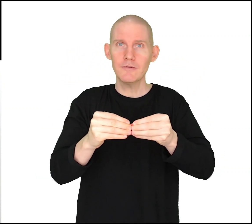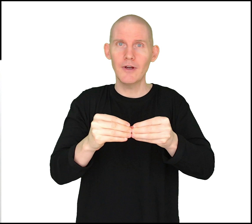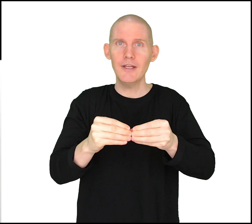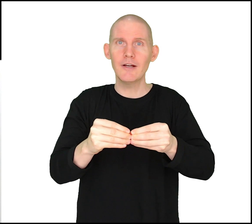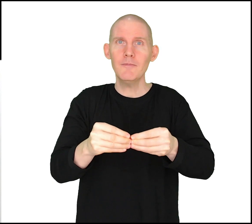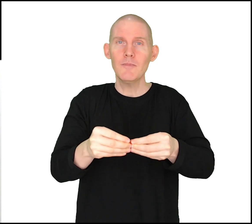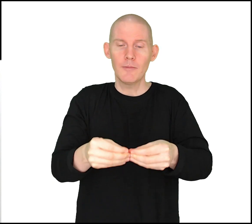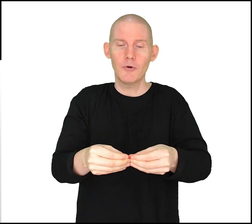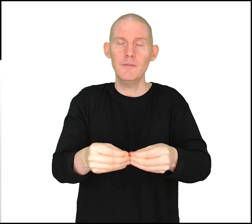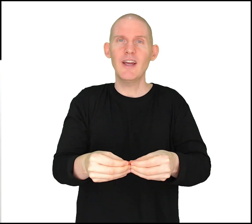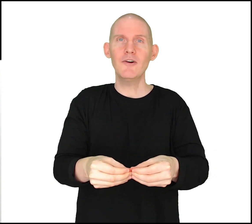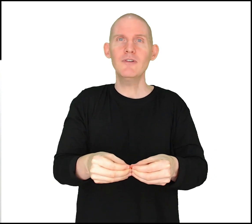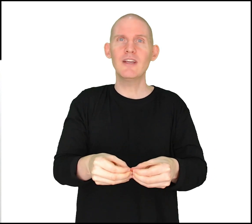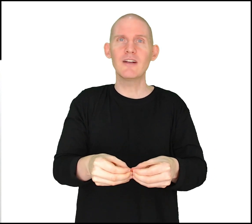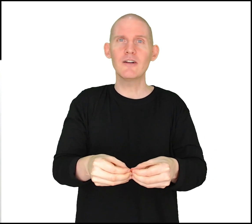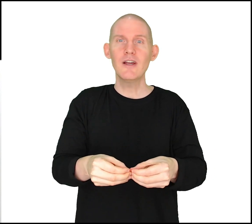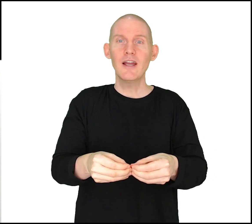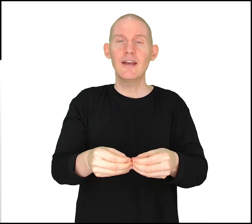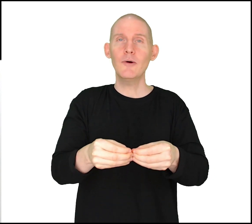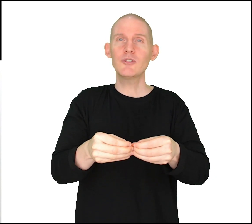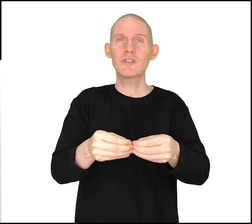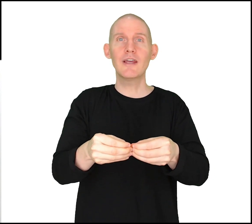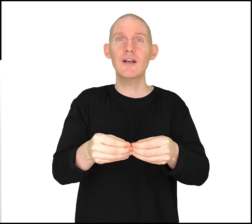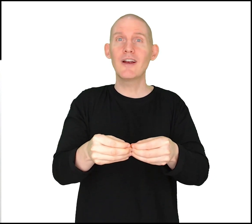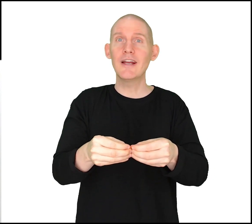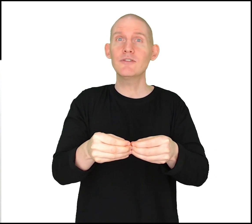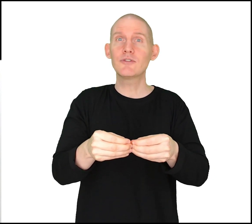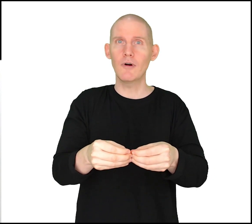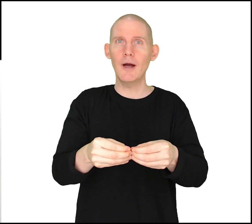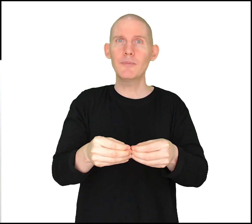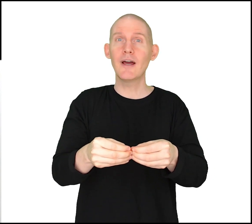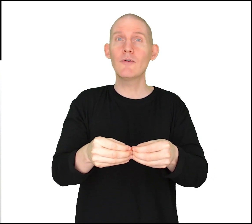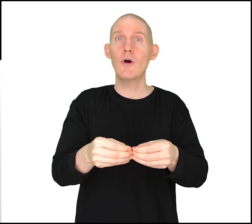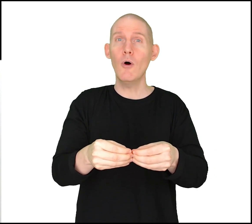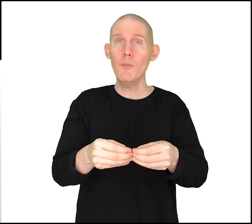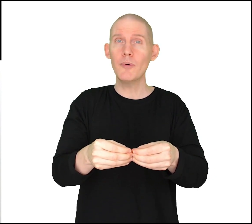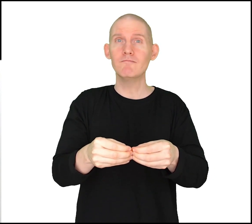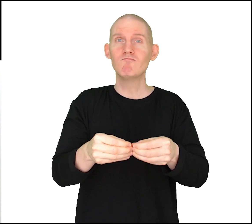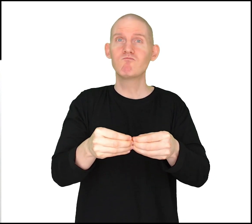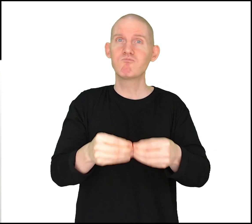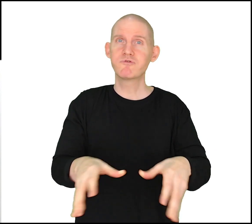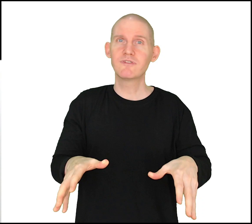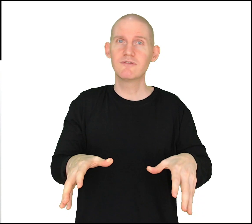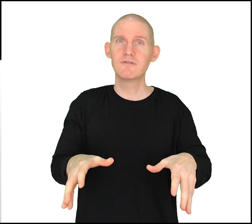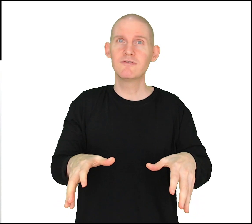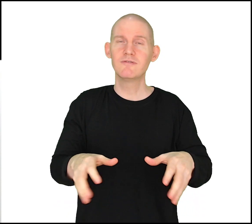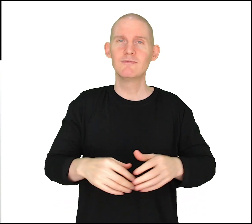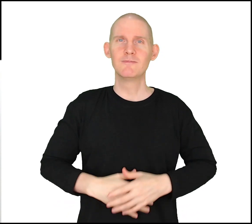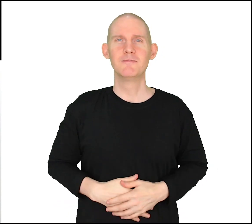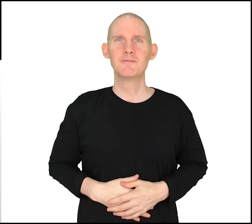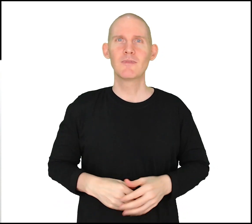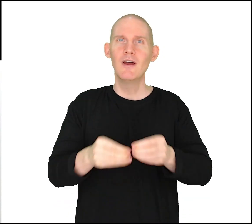together, right here. Put them down here, and now we're just going to let our hands drop down open.